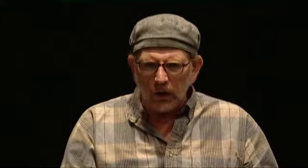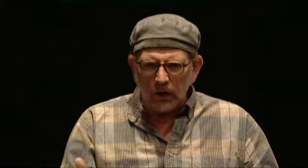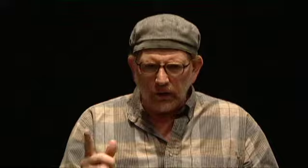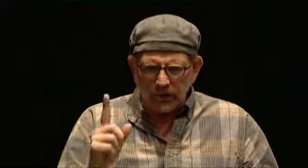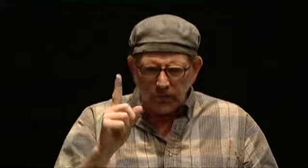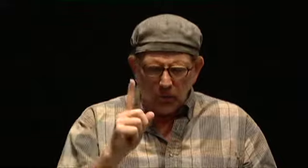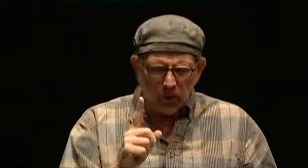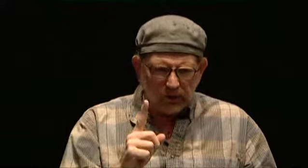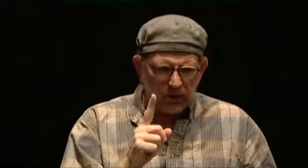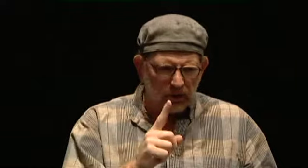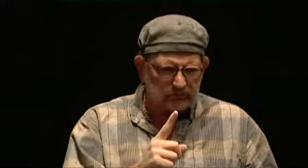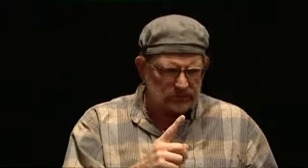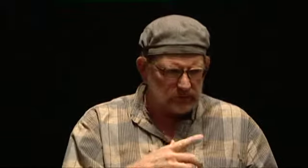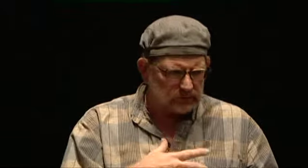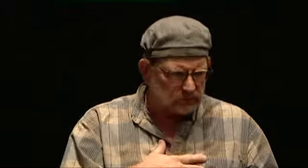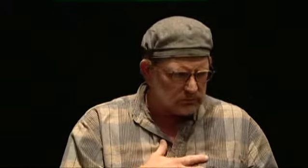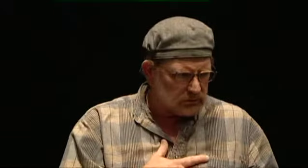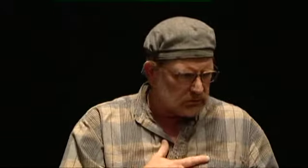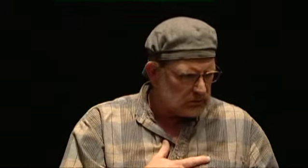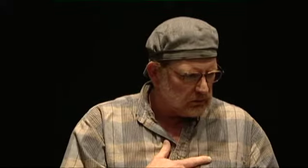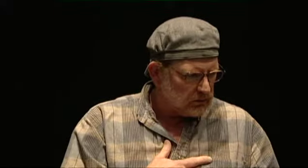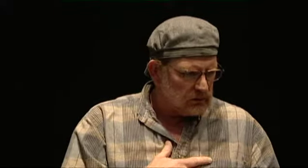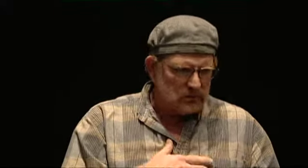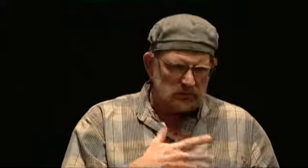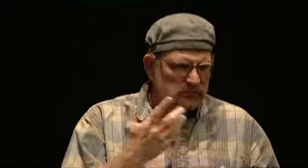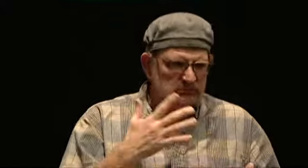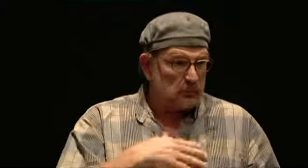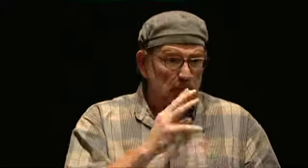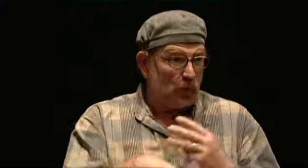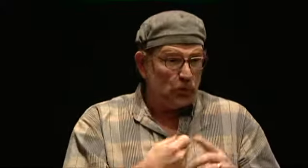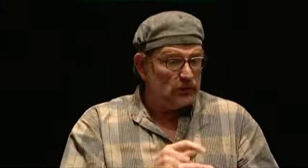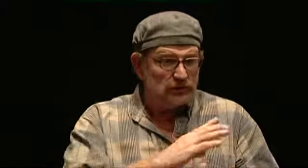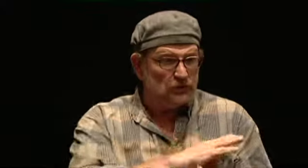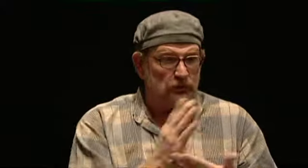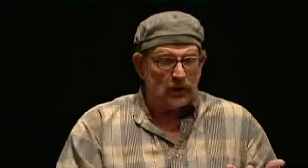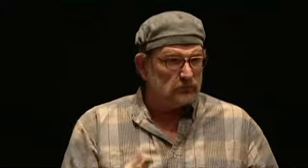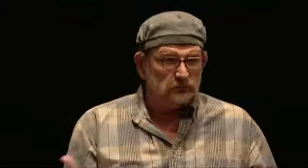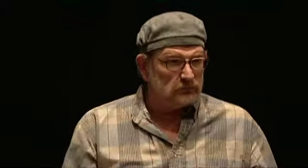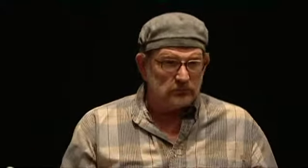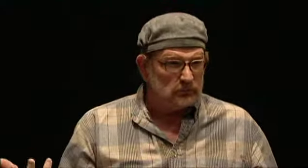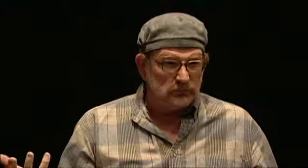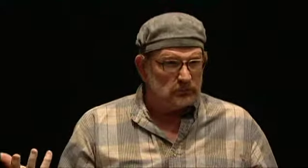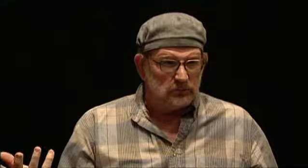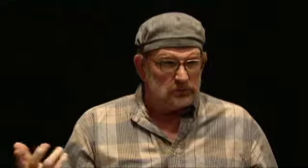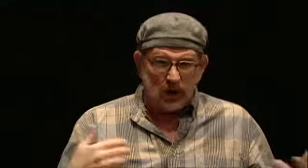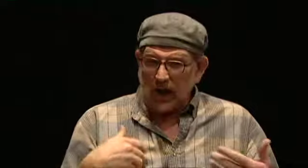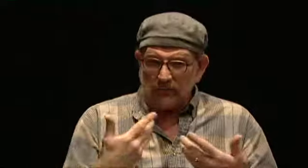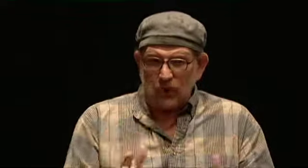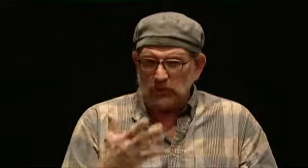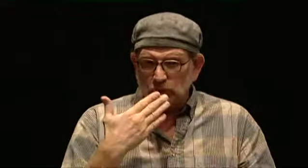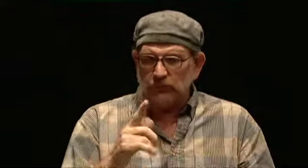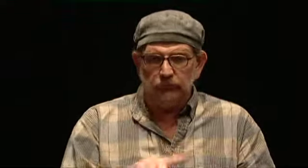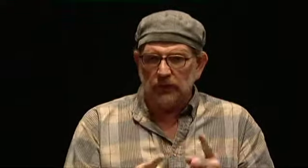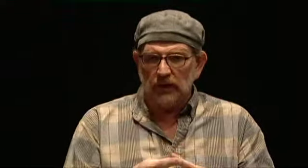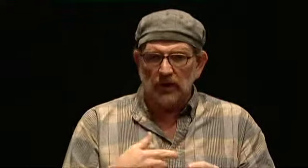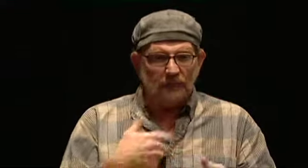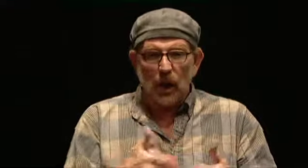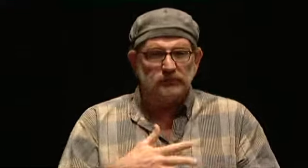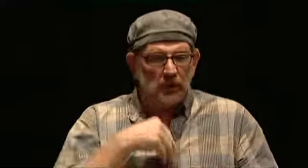shock. And I'm walking off the stage and my world is shattered. You know, I've lost a